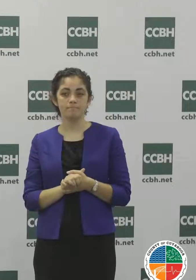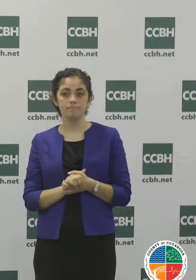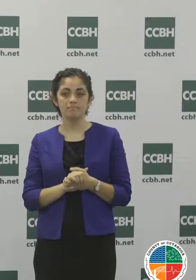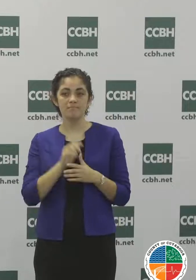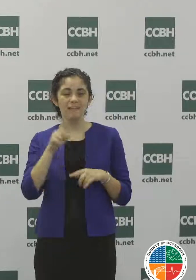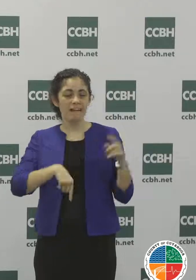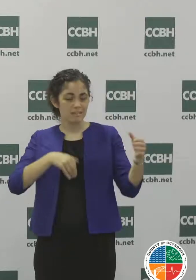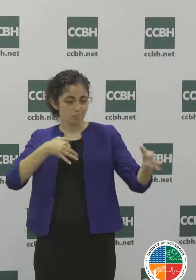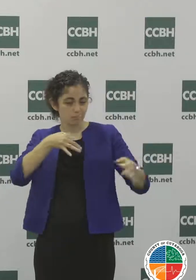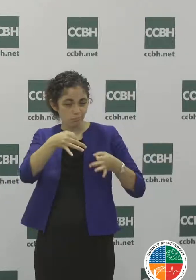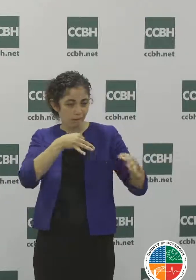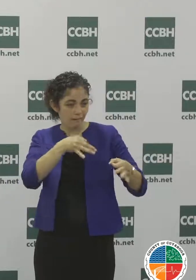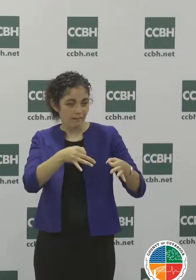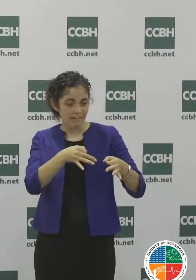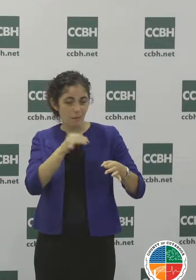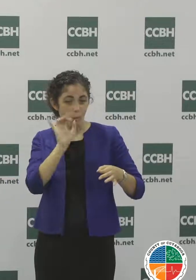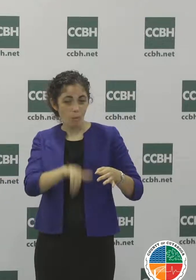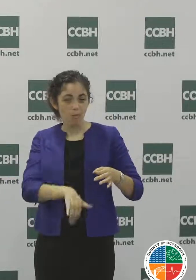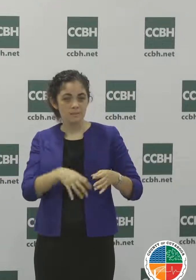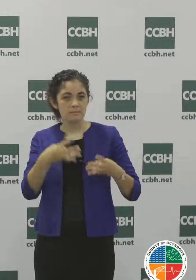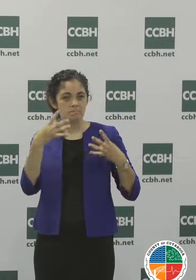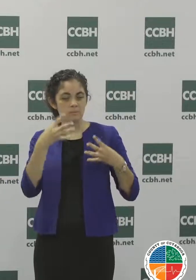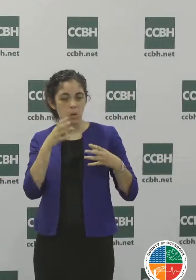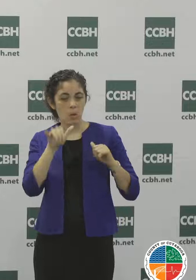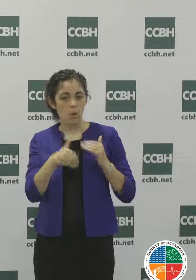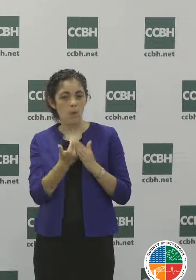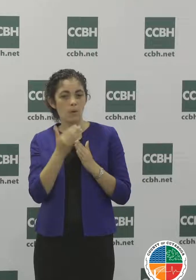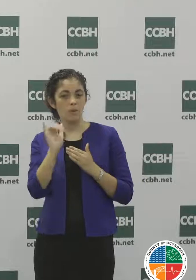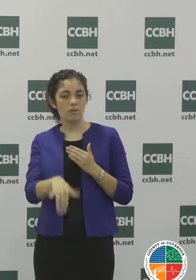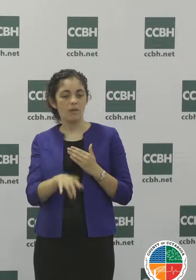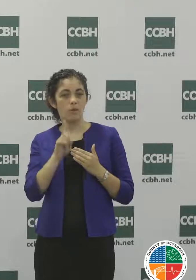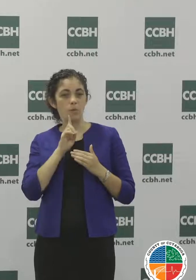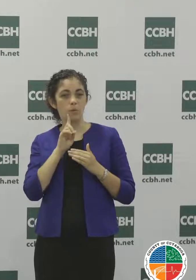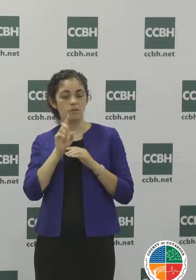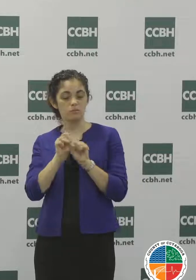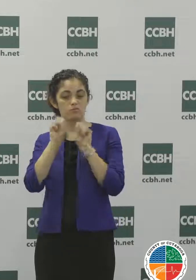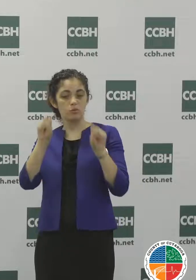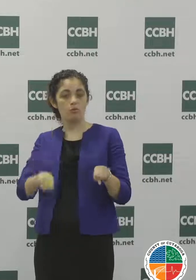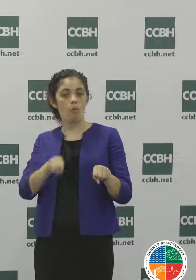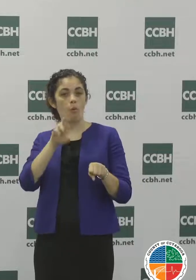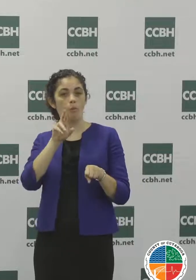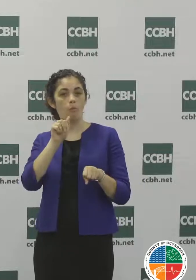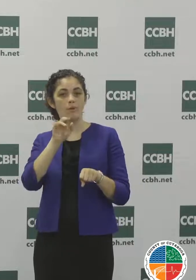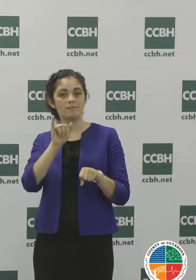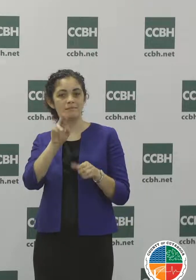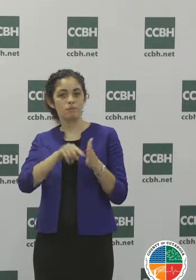You can't explain that disparity apart from structural racism.